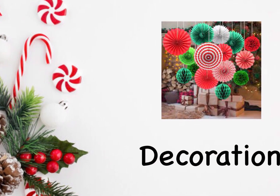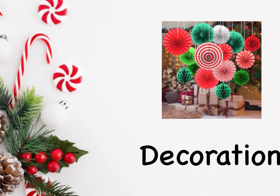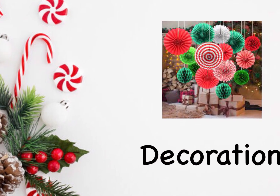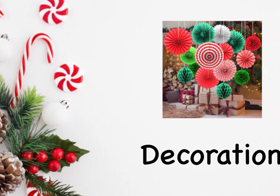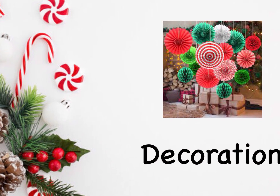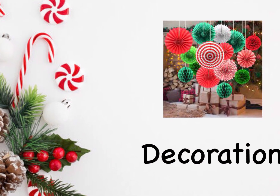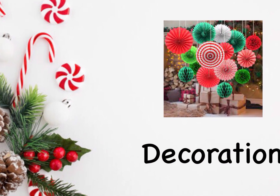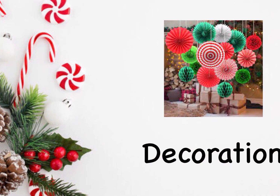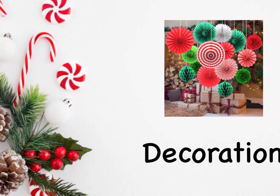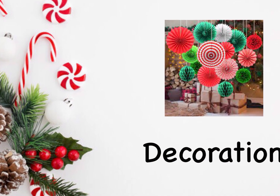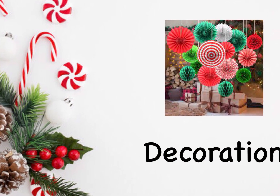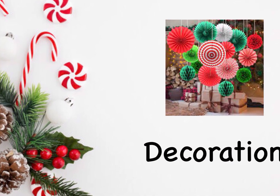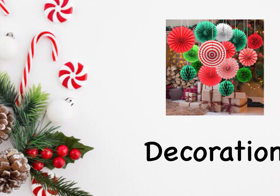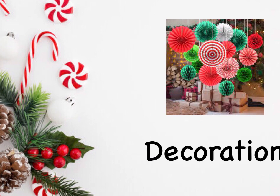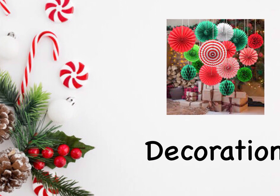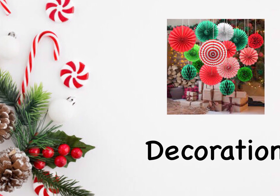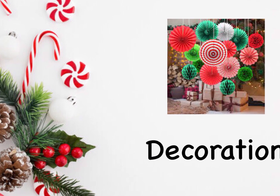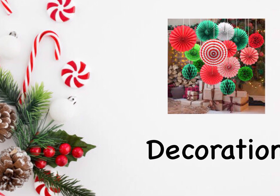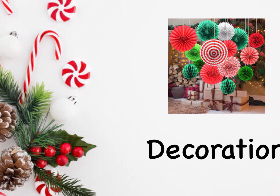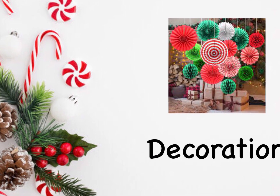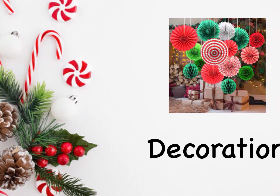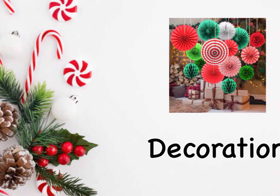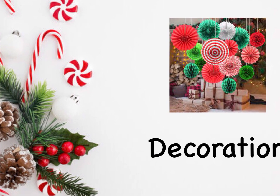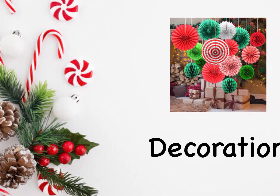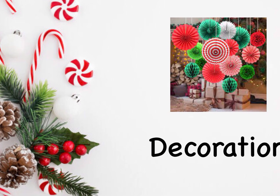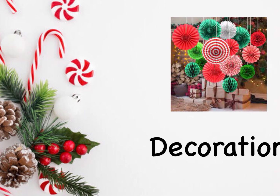The next sign is decorations.